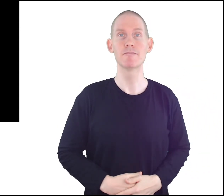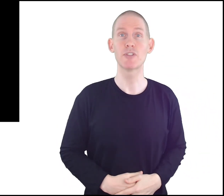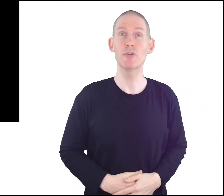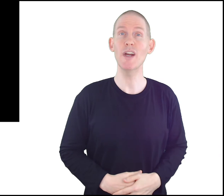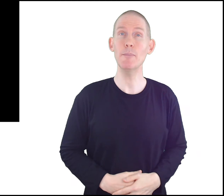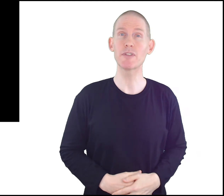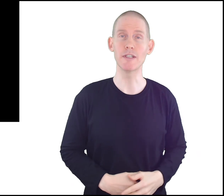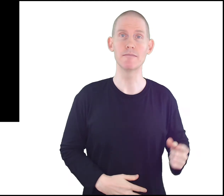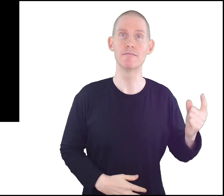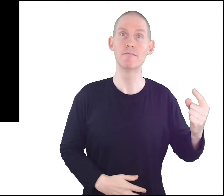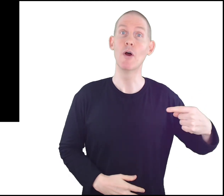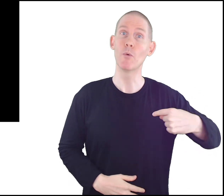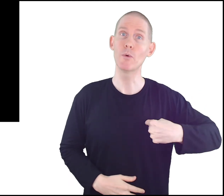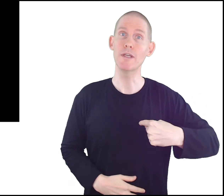do the opposite. We.